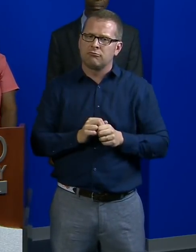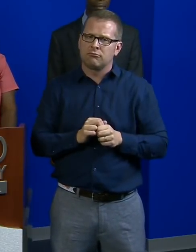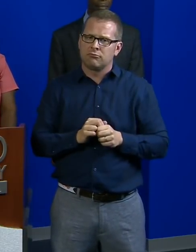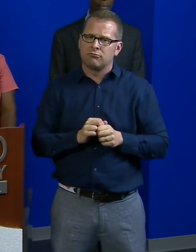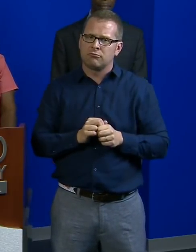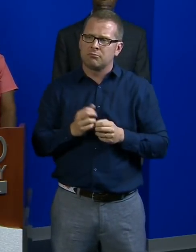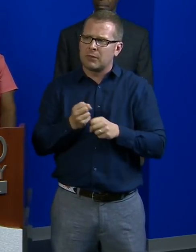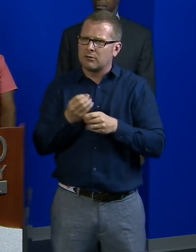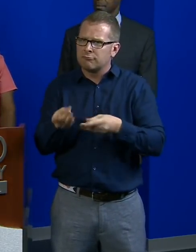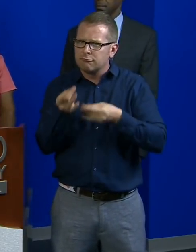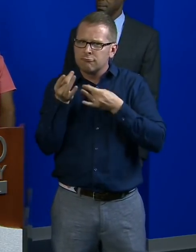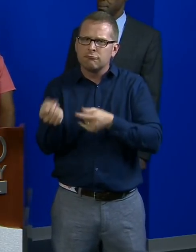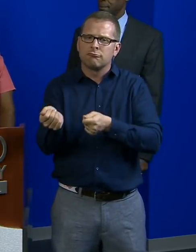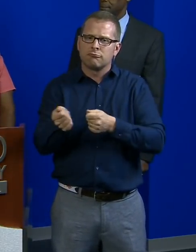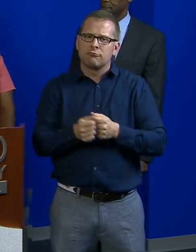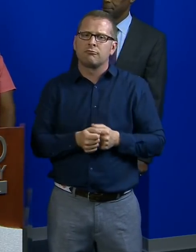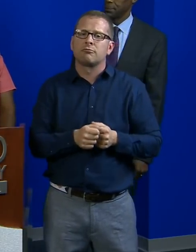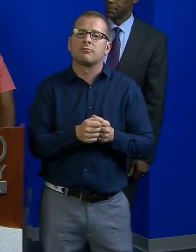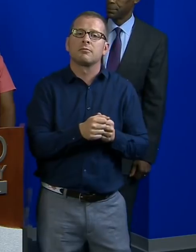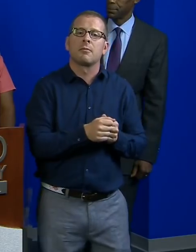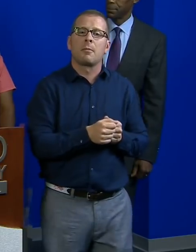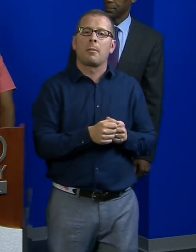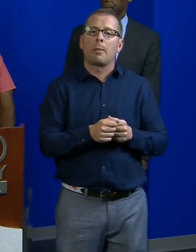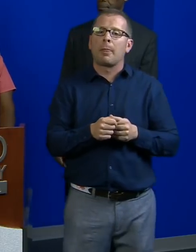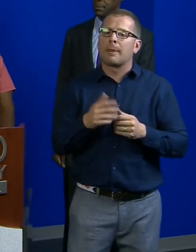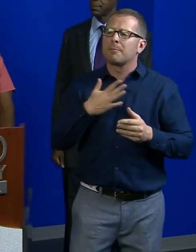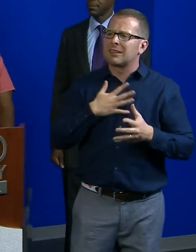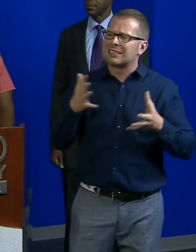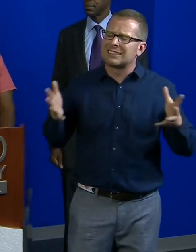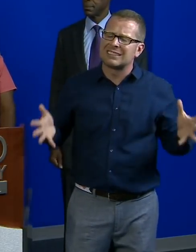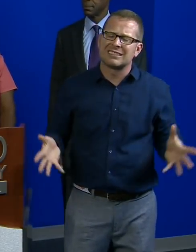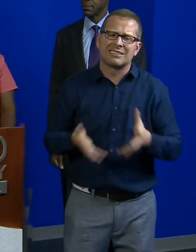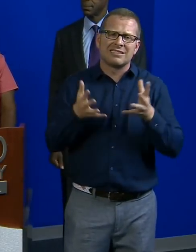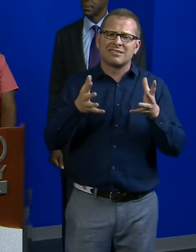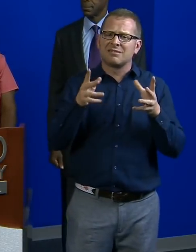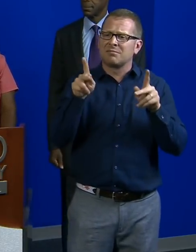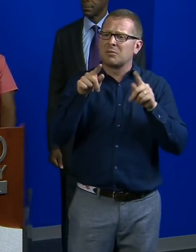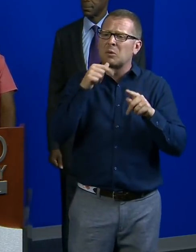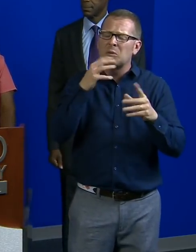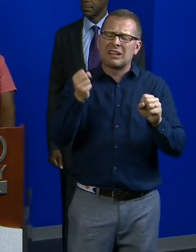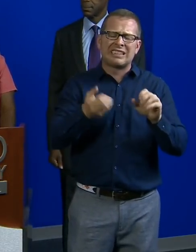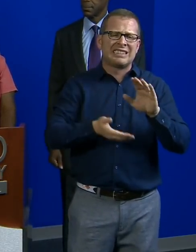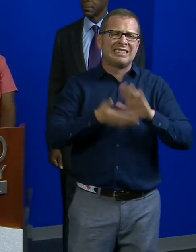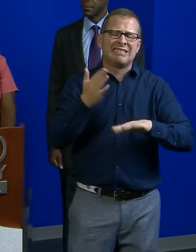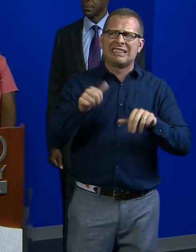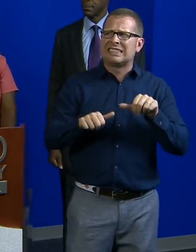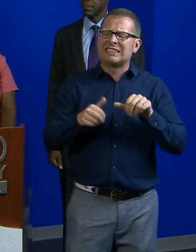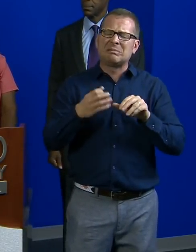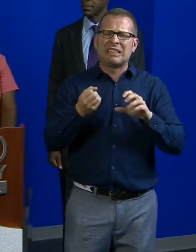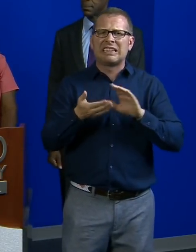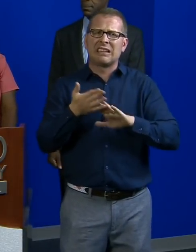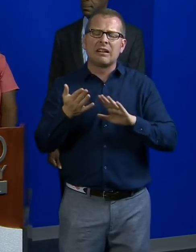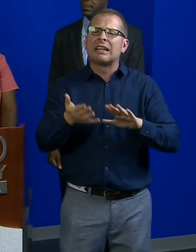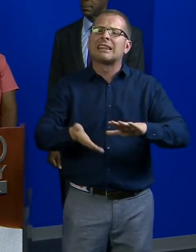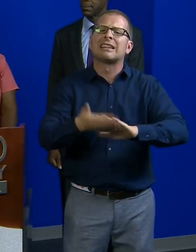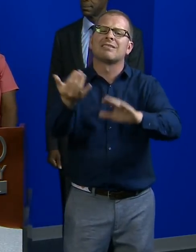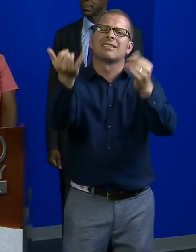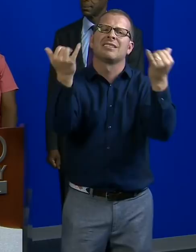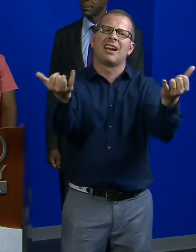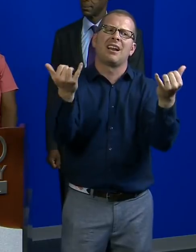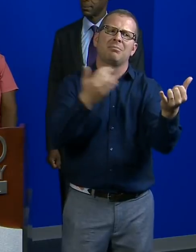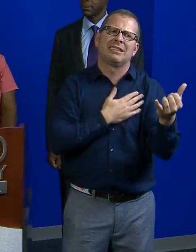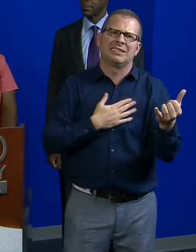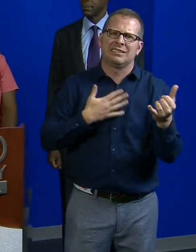people who would like to get out today that they do so in a safe manner. So all this is